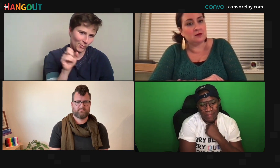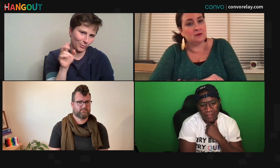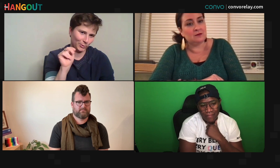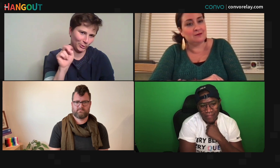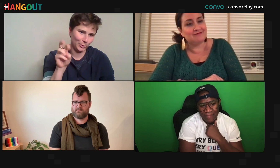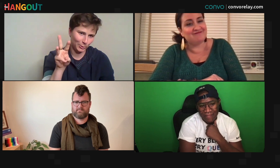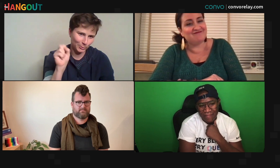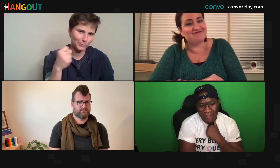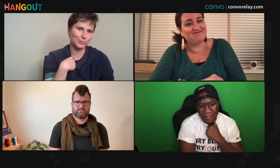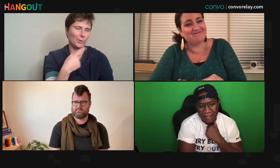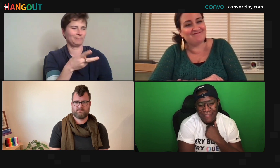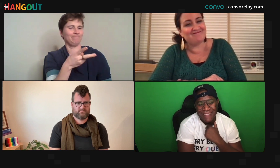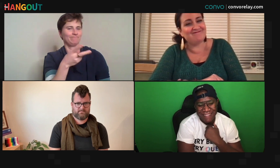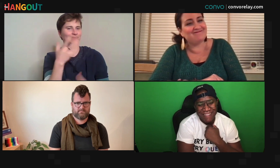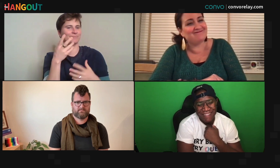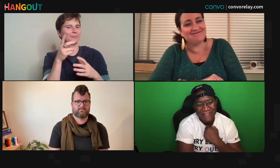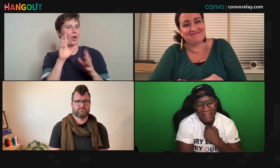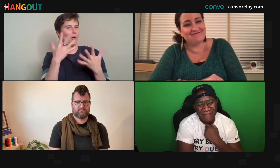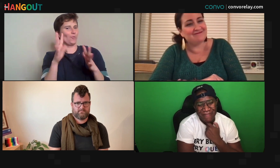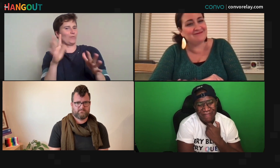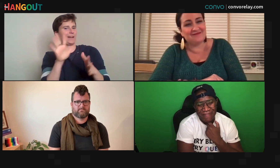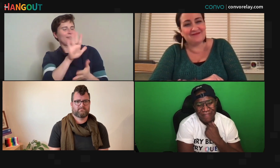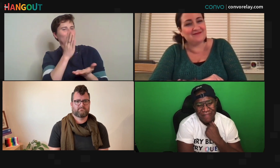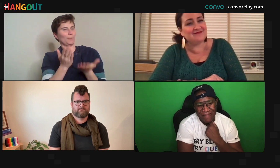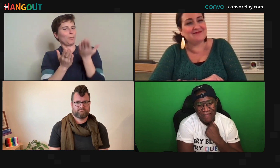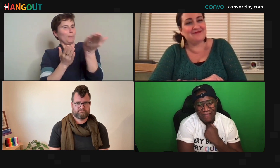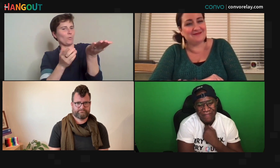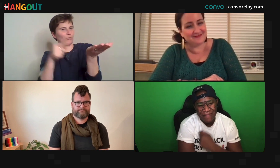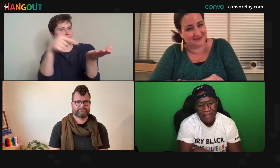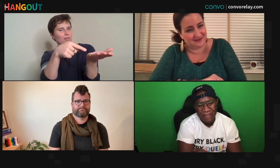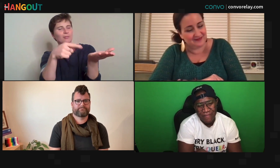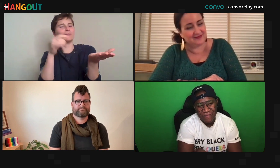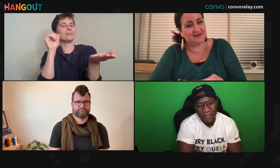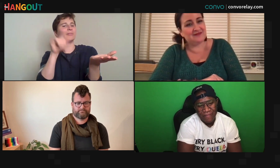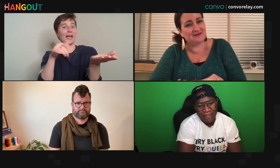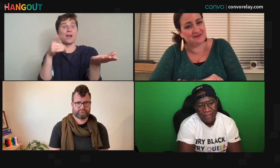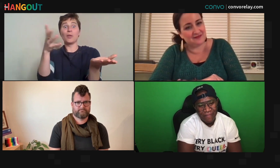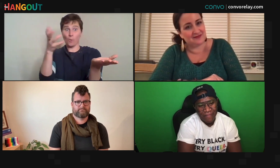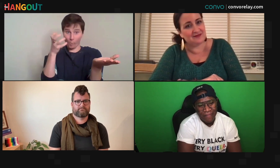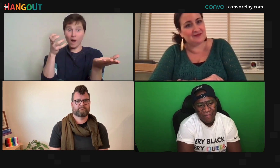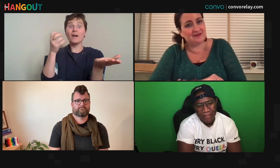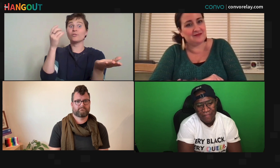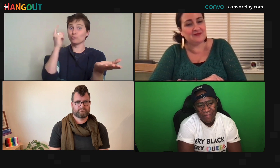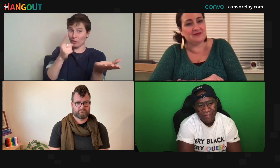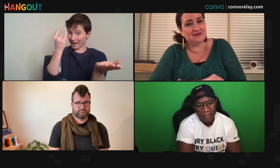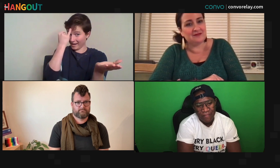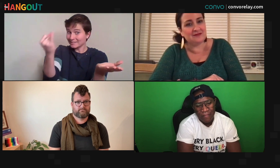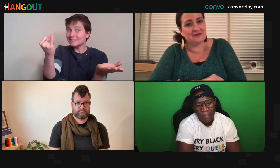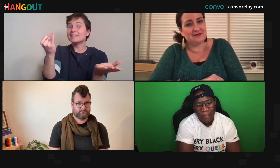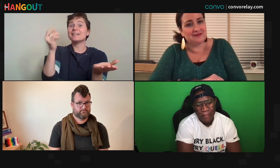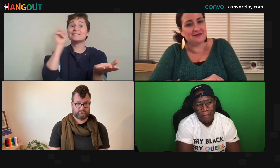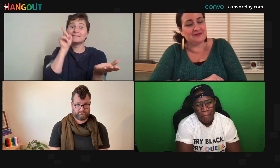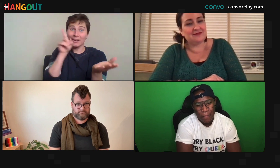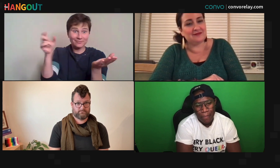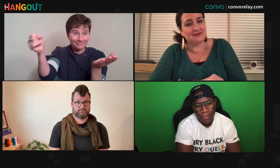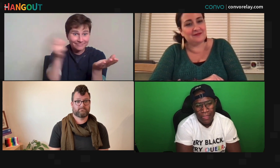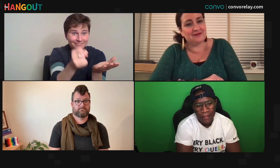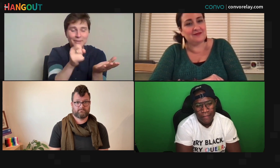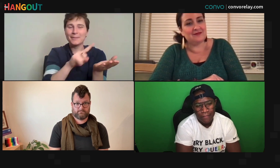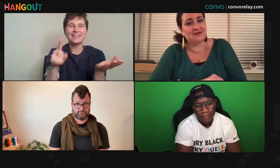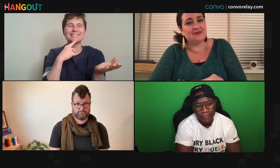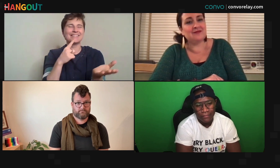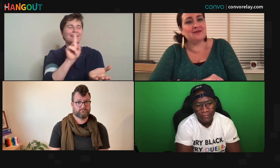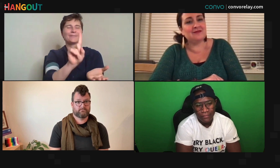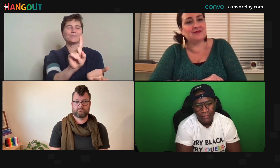Science. That was the old, it's old news. And I looked at them and I said, it was already in their proposal. And they had the